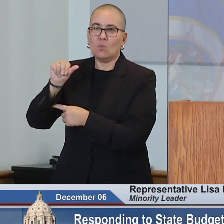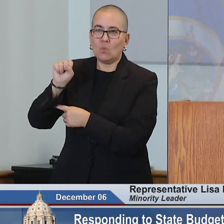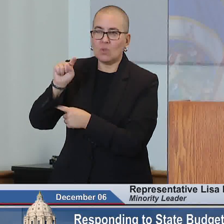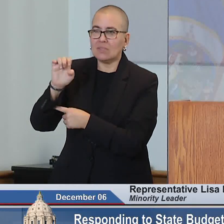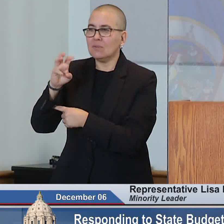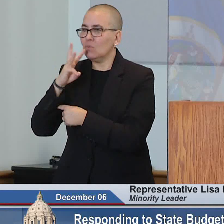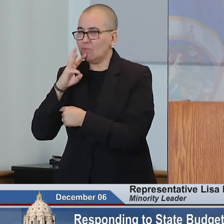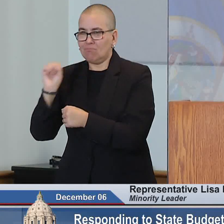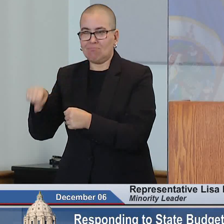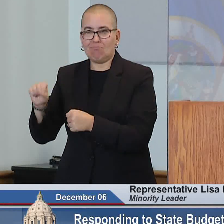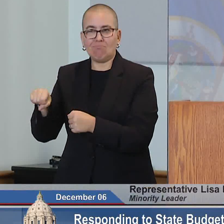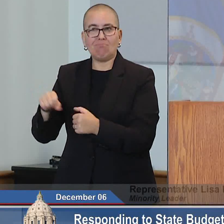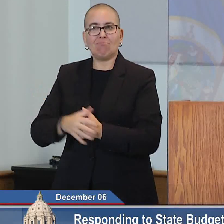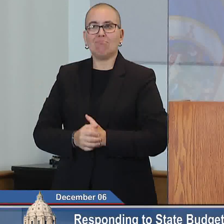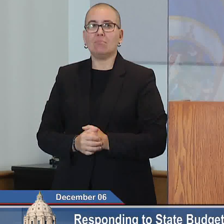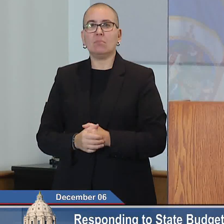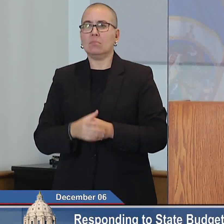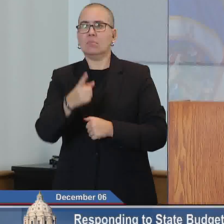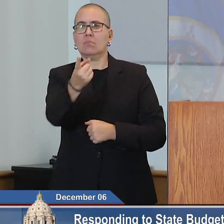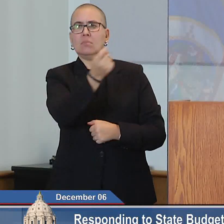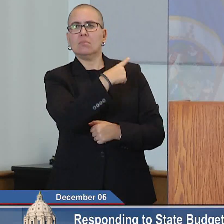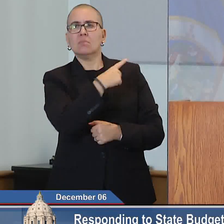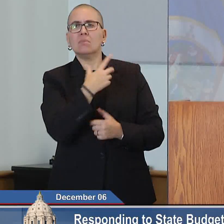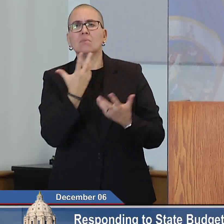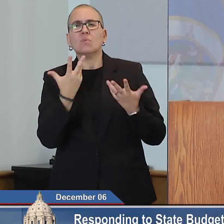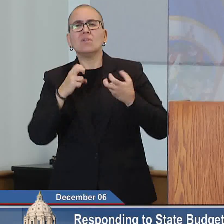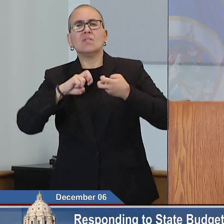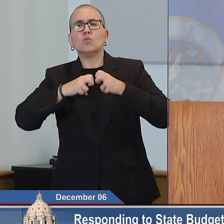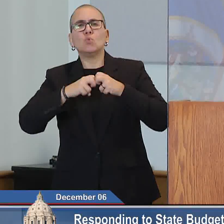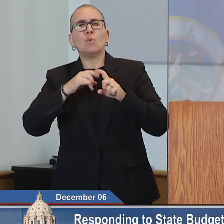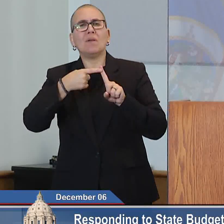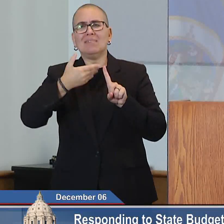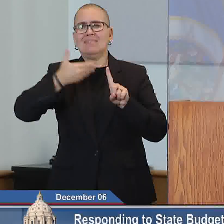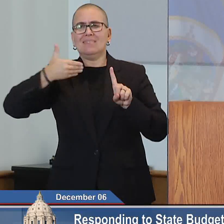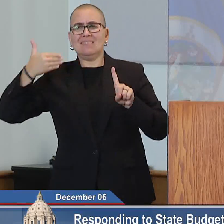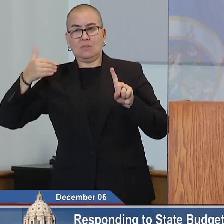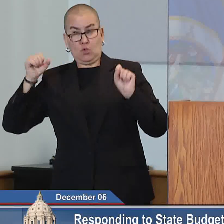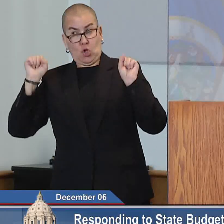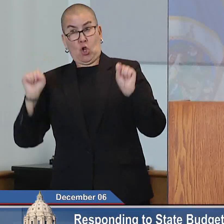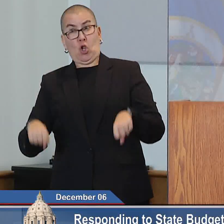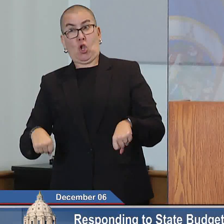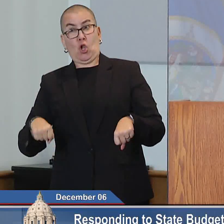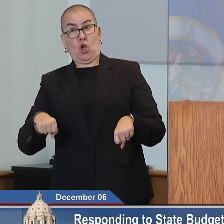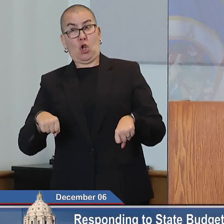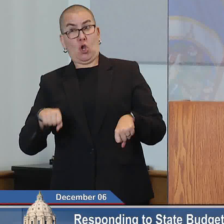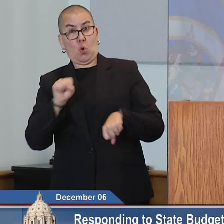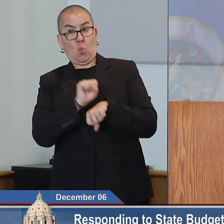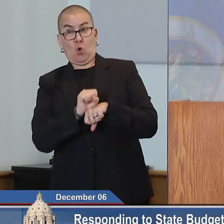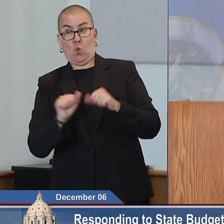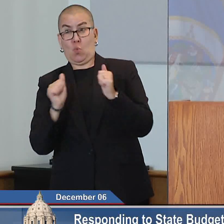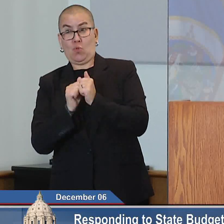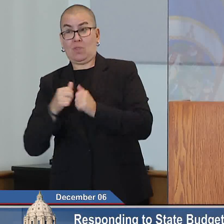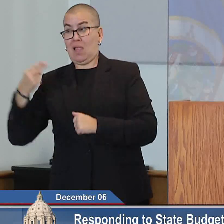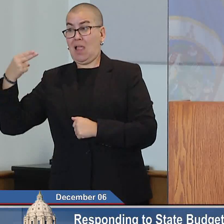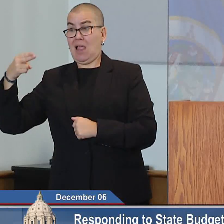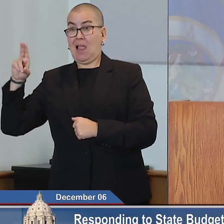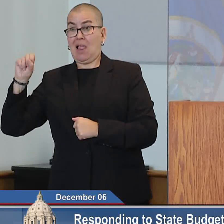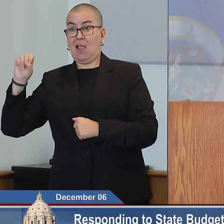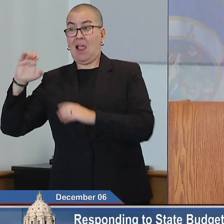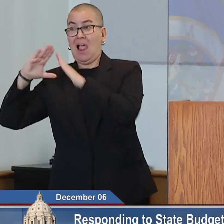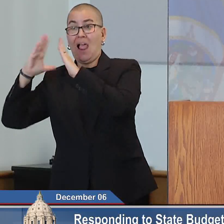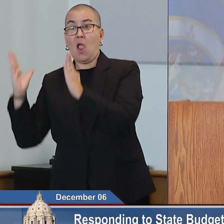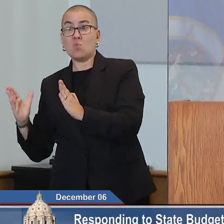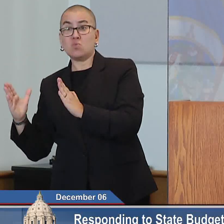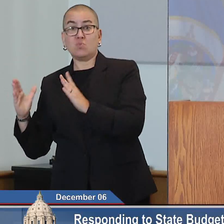What about some of the issues mentioned earlier that could be working together? Housing, child care, do you see some legislation there that would definitely get your caucus